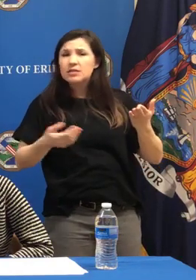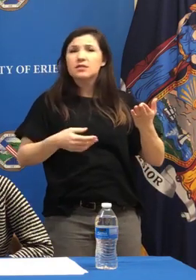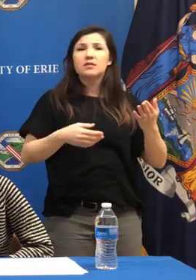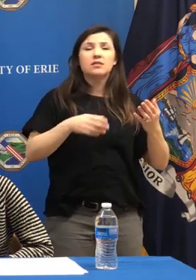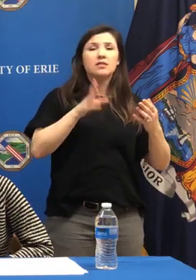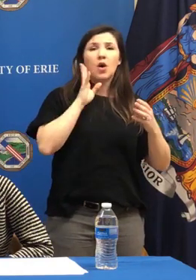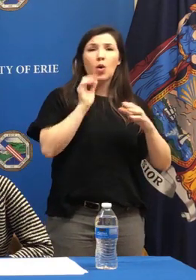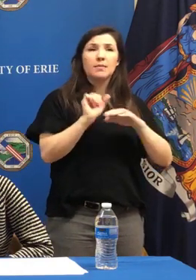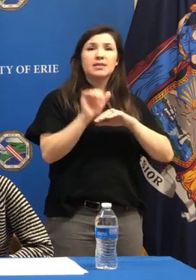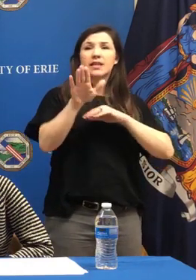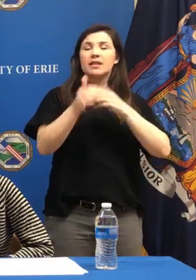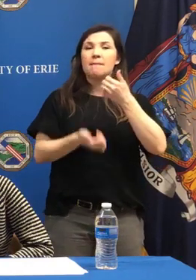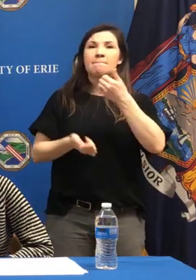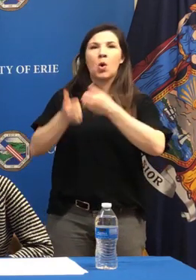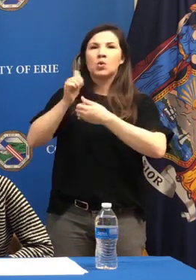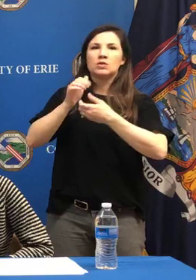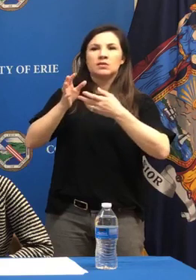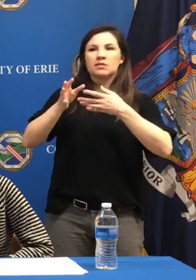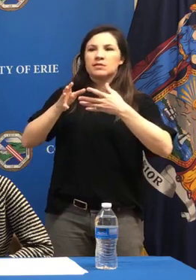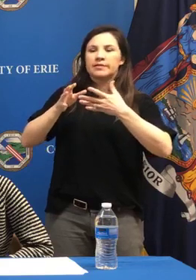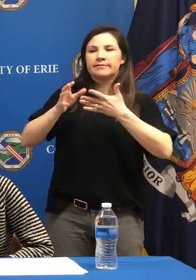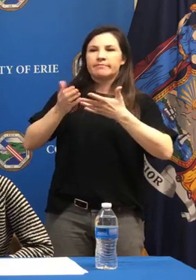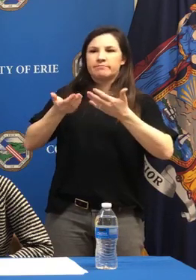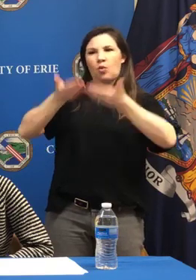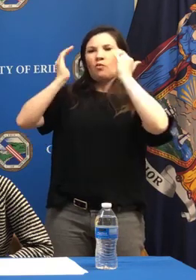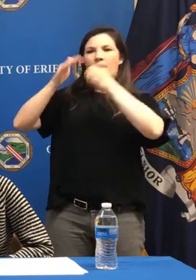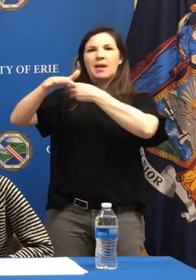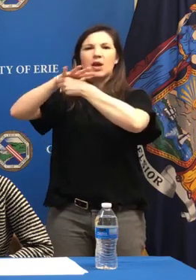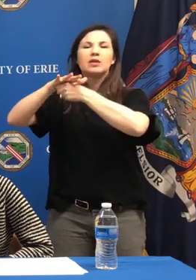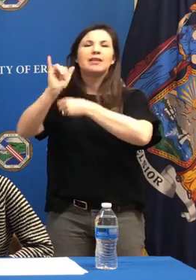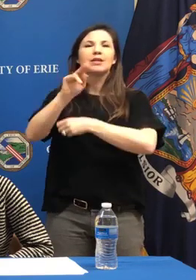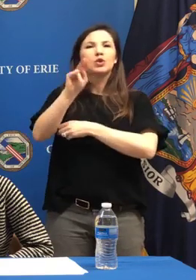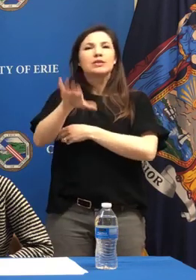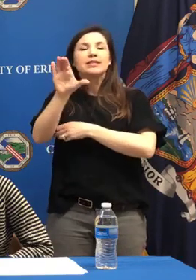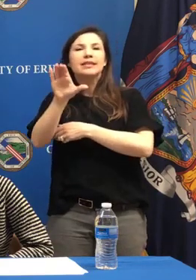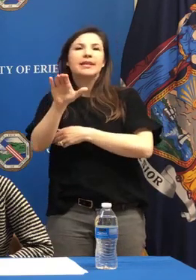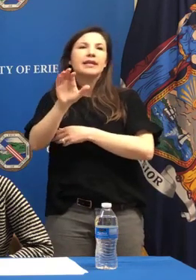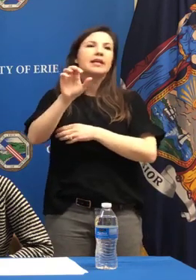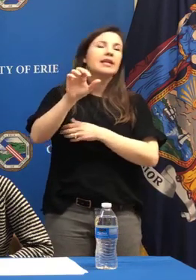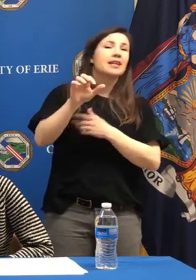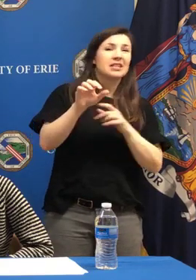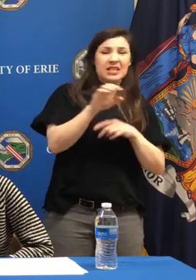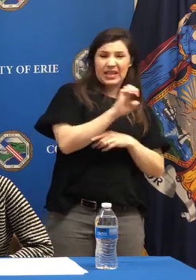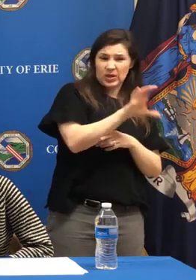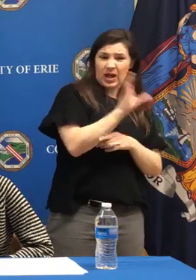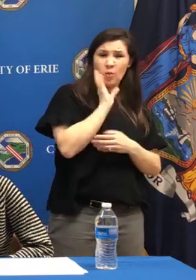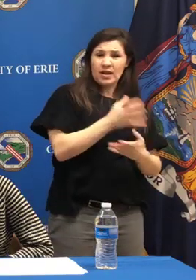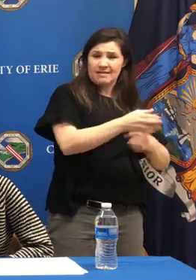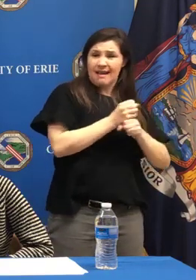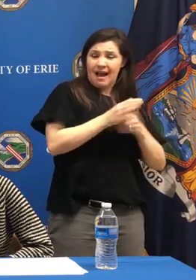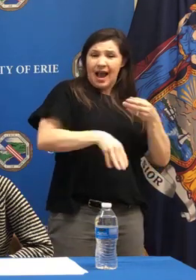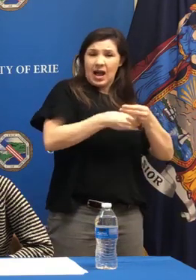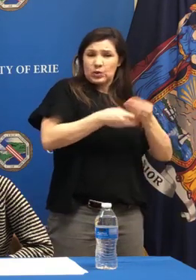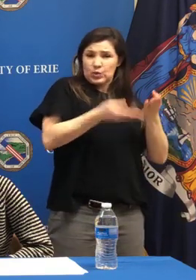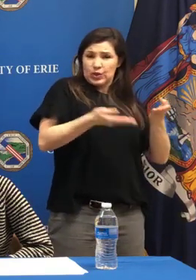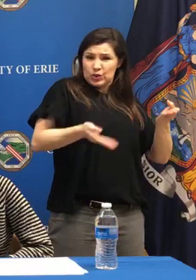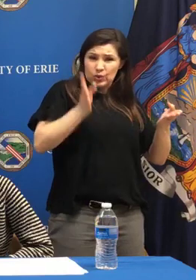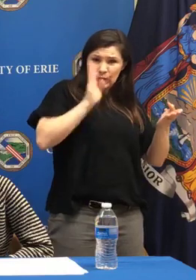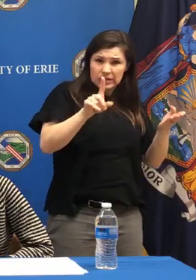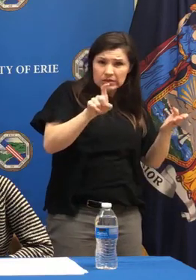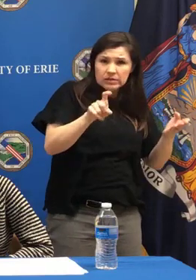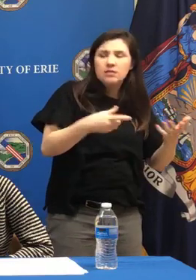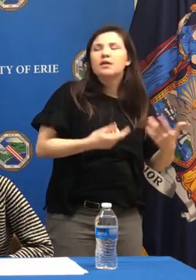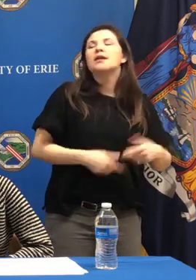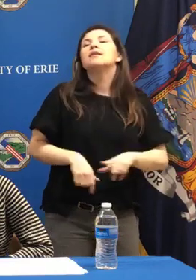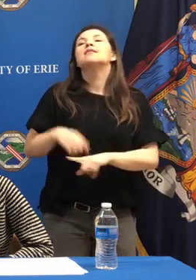going to the most critical areas like New York City and other parts of the state? Have you heard anything about Erie County getting any of those extra resources? Yes,